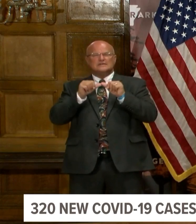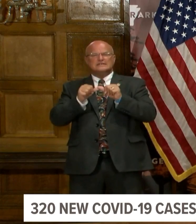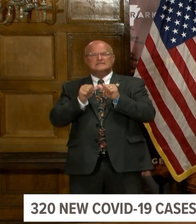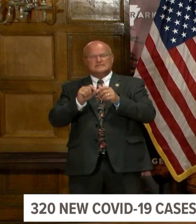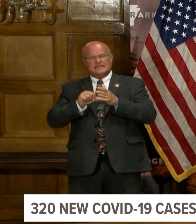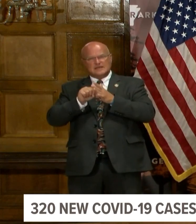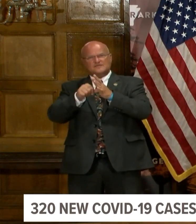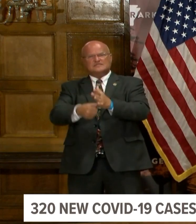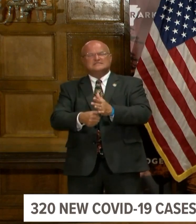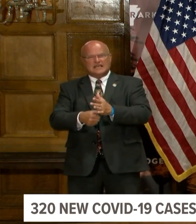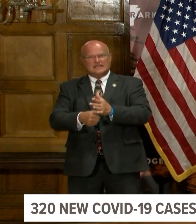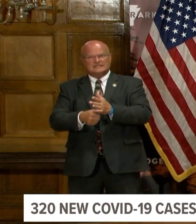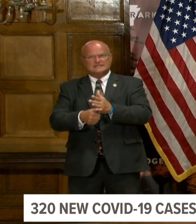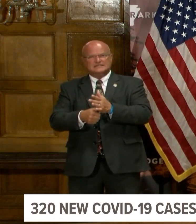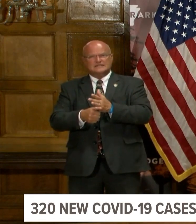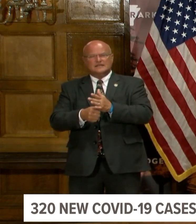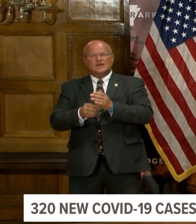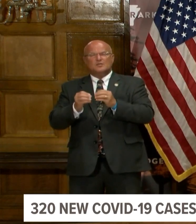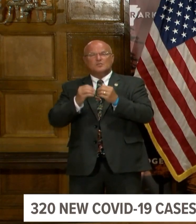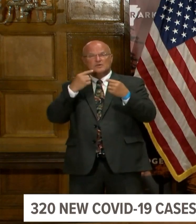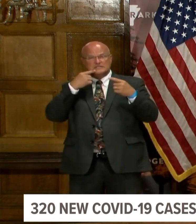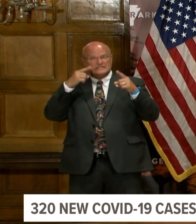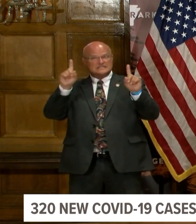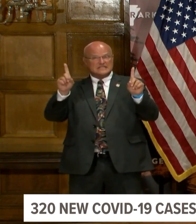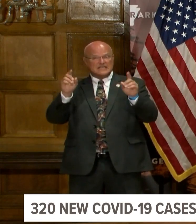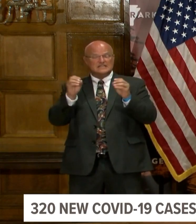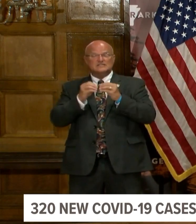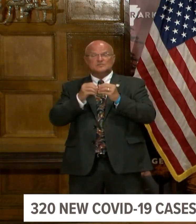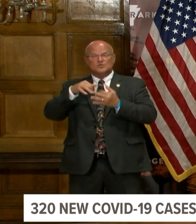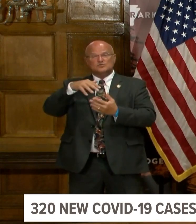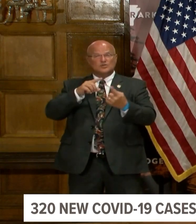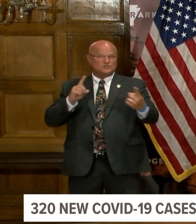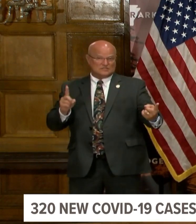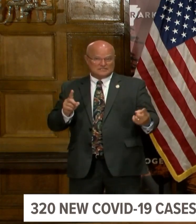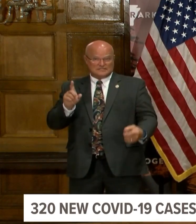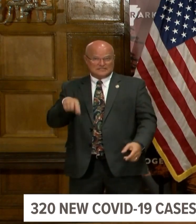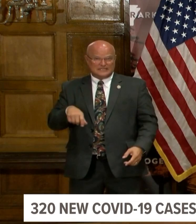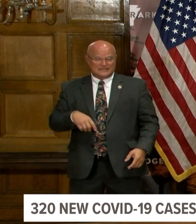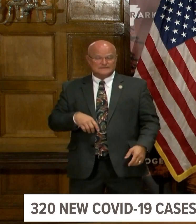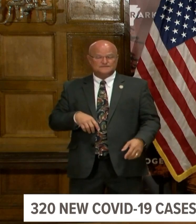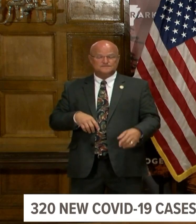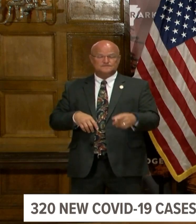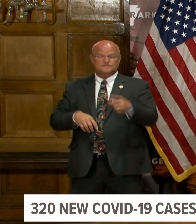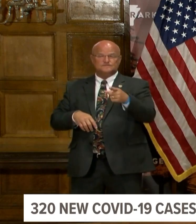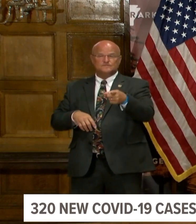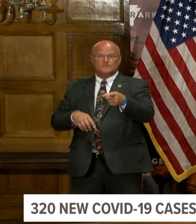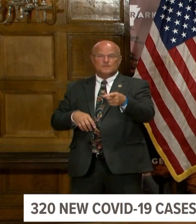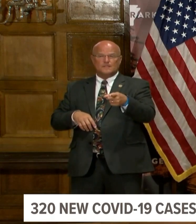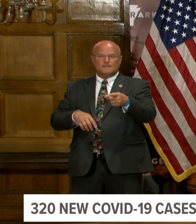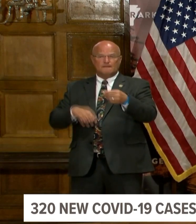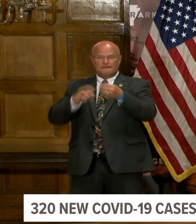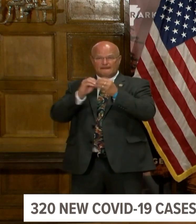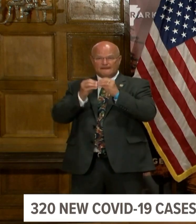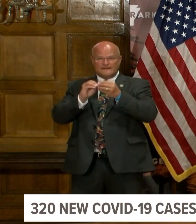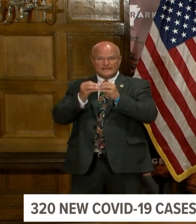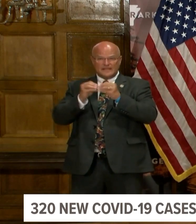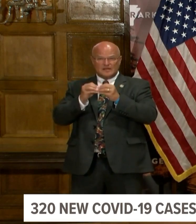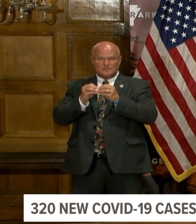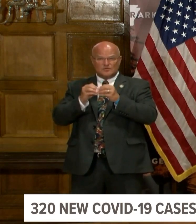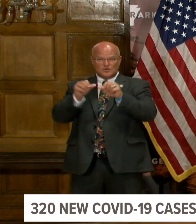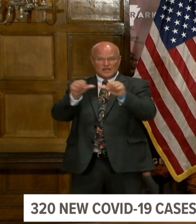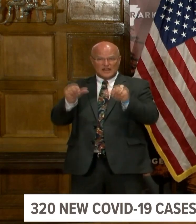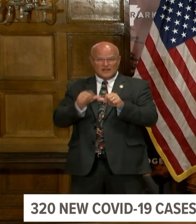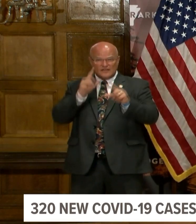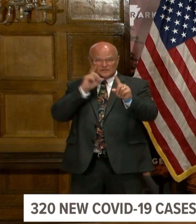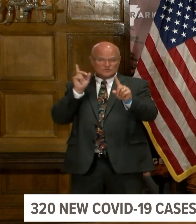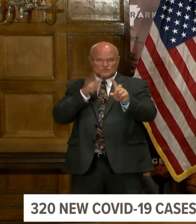to emphasize more success, more social distancing. So is there kind of a number or kind of an area